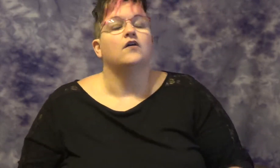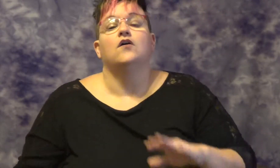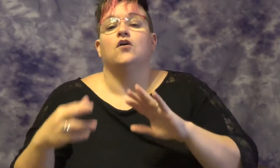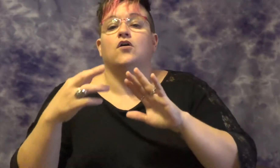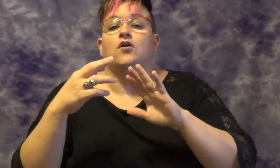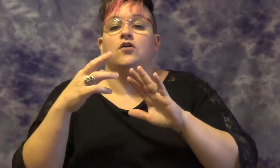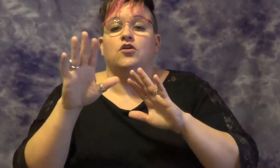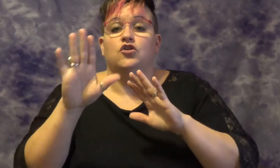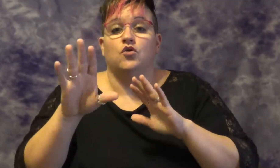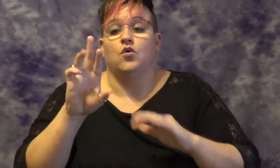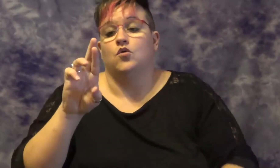each one.